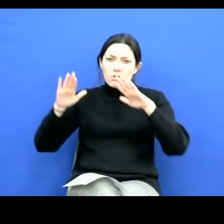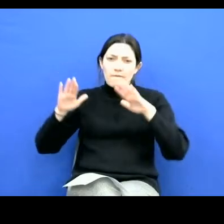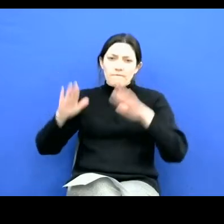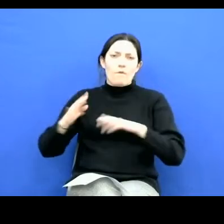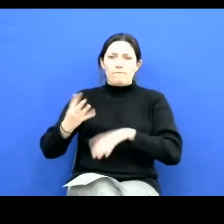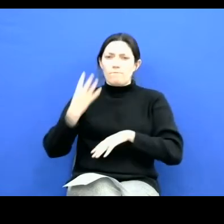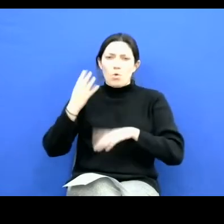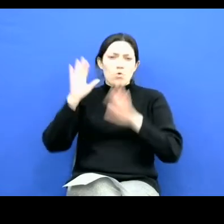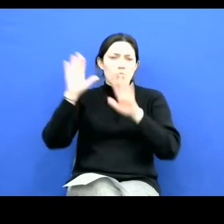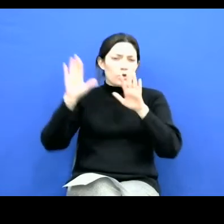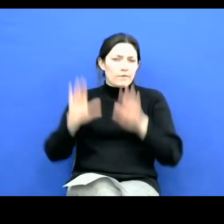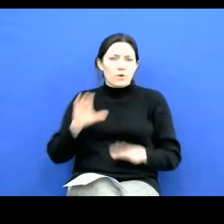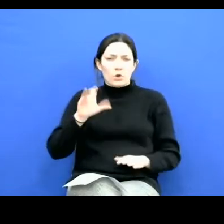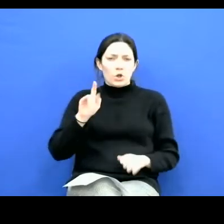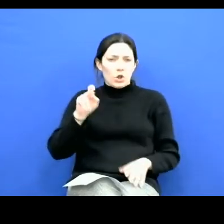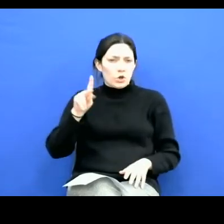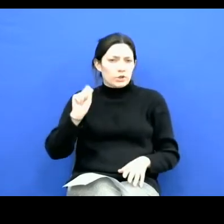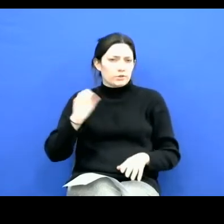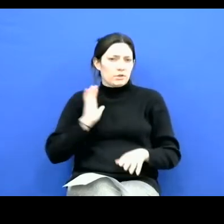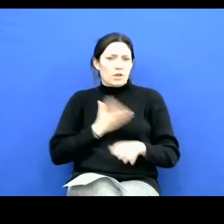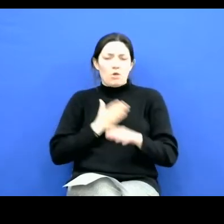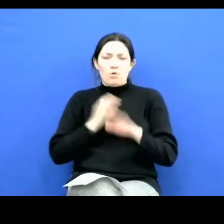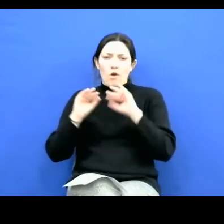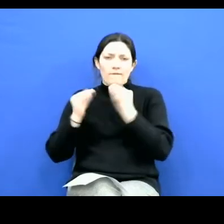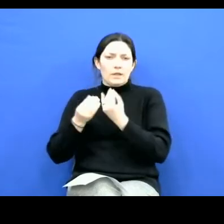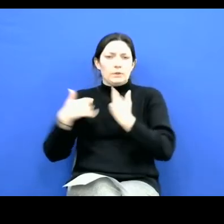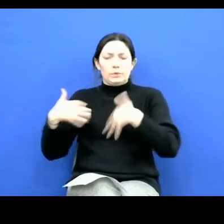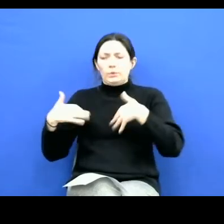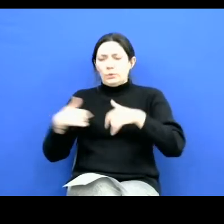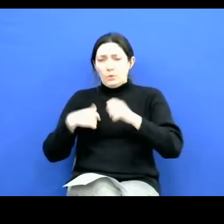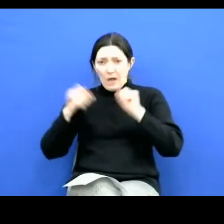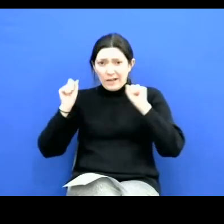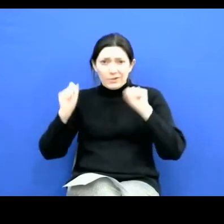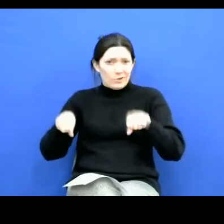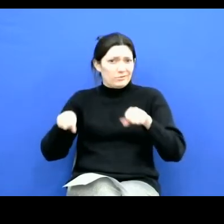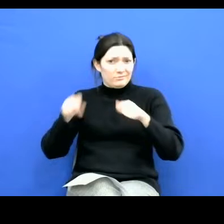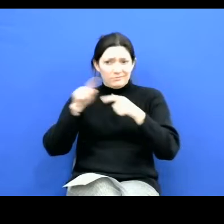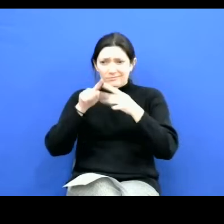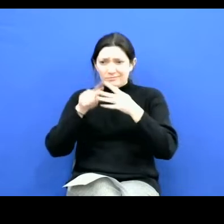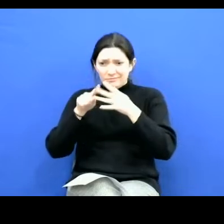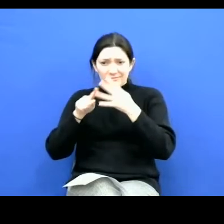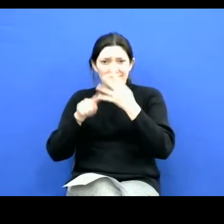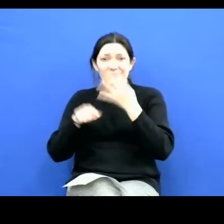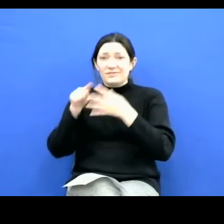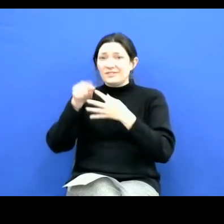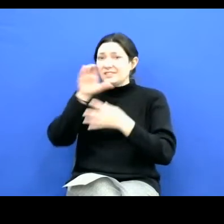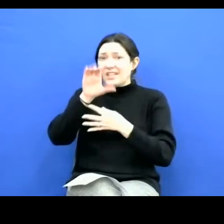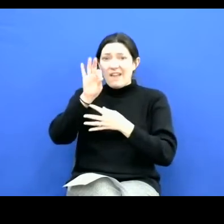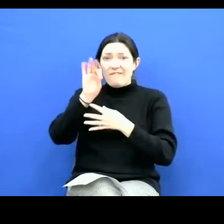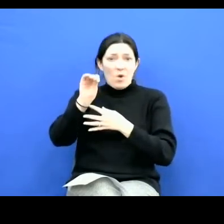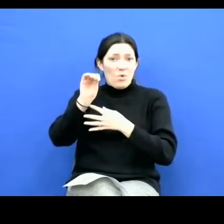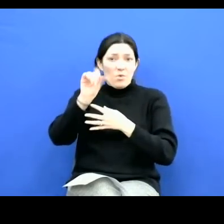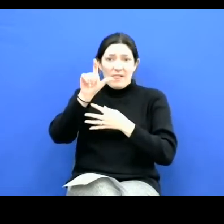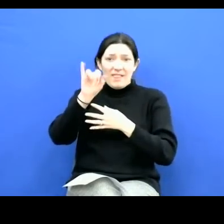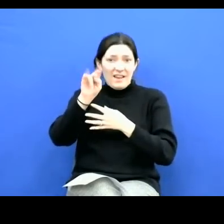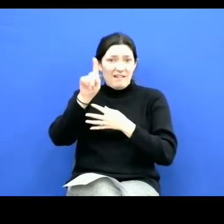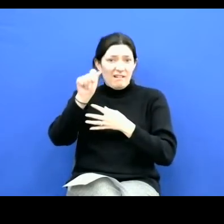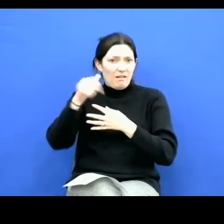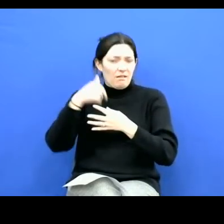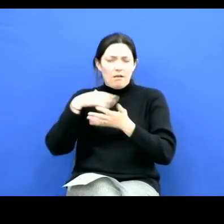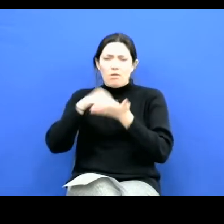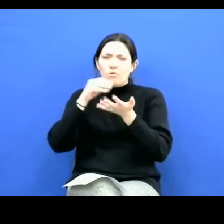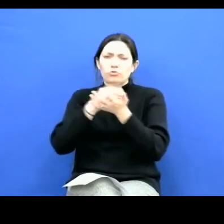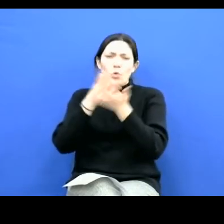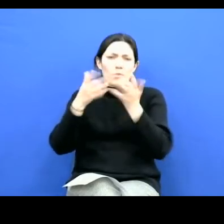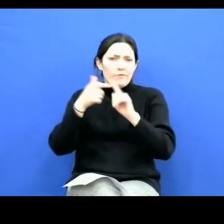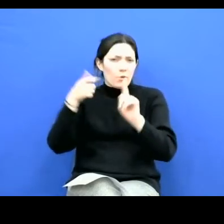incredible clerks in the clerk's office. And I could go right down the road. CFO Linda, I mean, I've learned so much from you